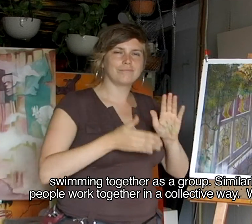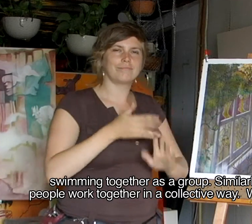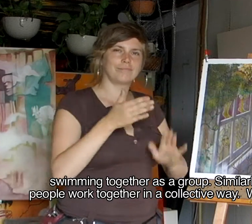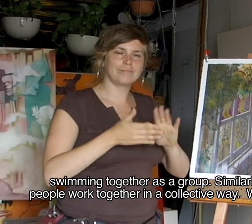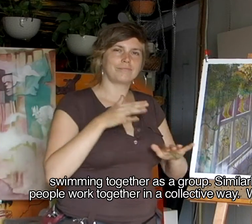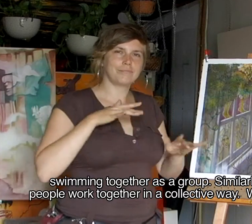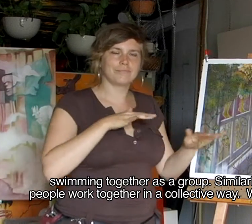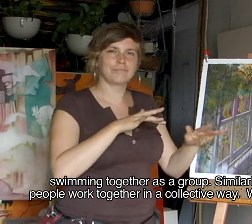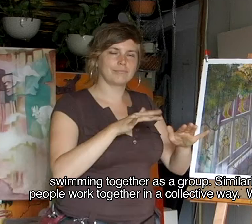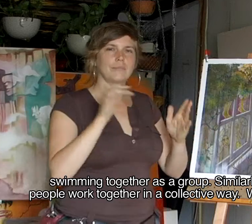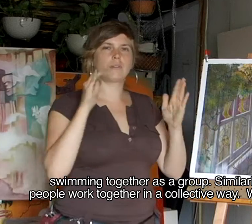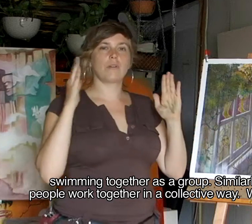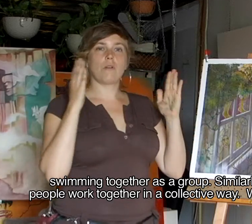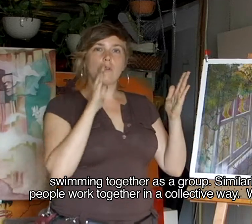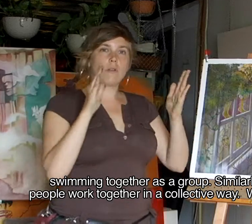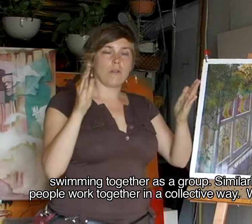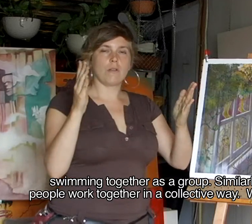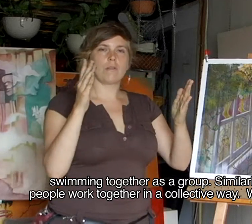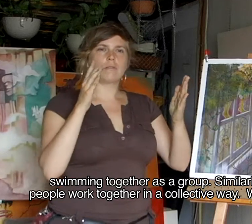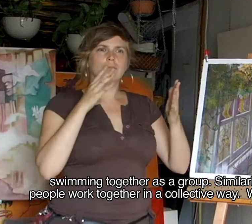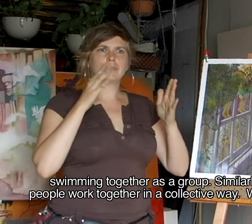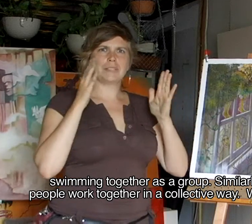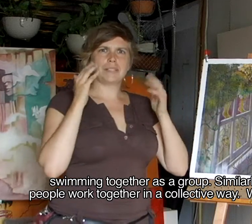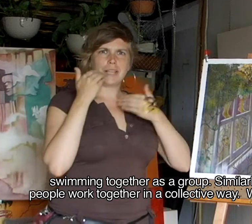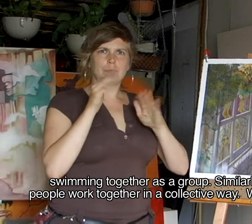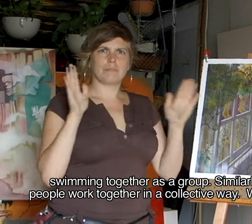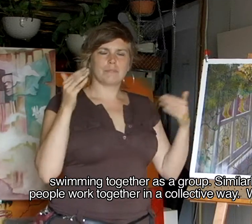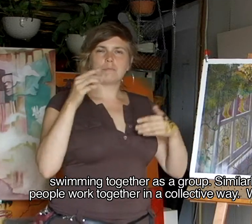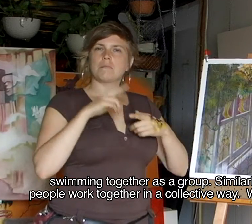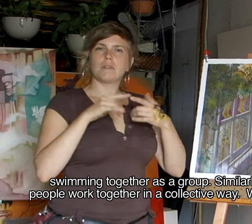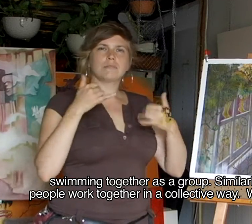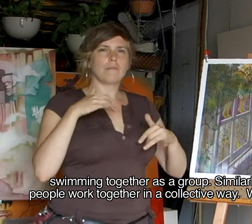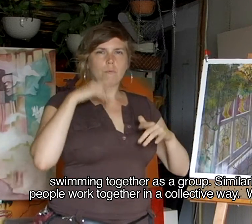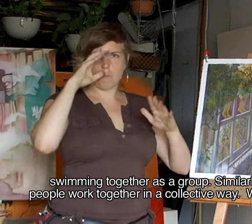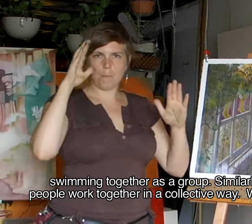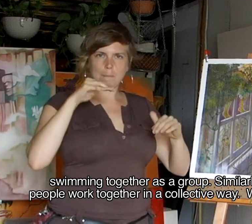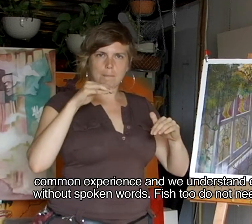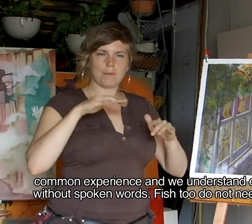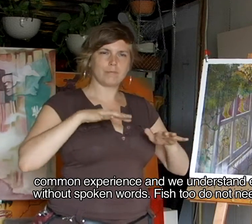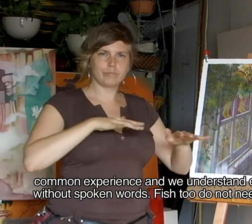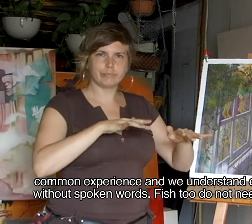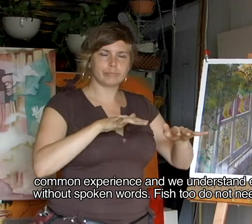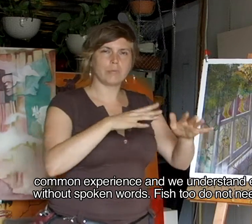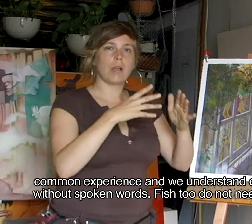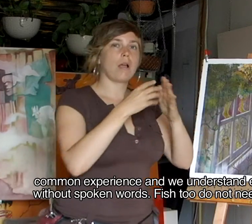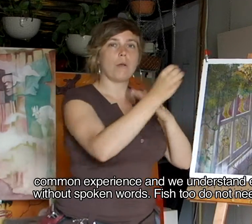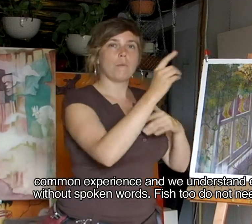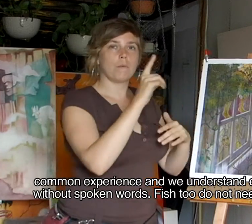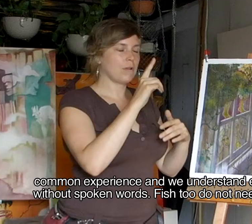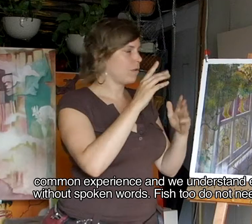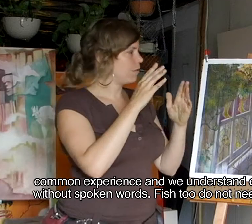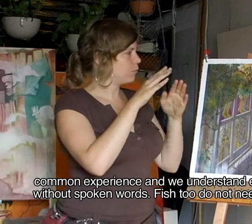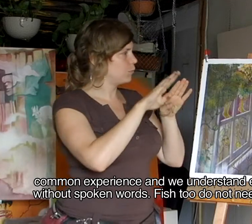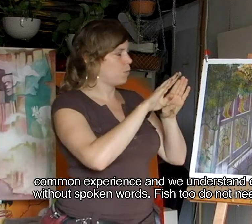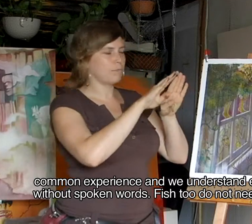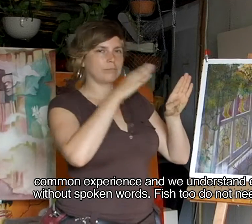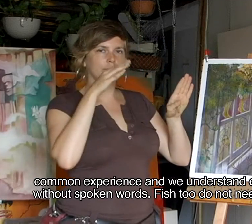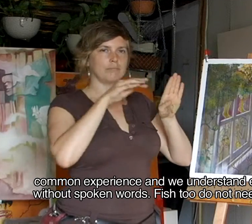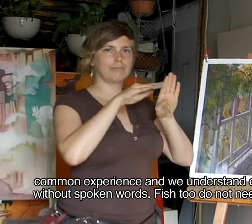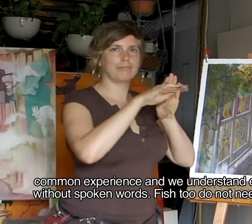to the future and comes from the past. There is water flowing through the picture. The water is